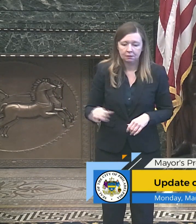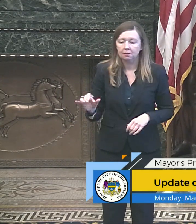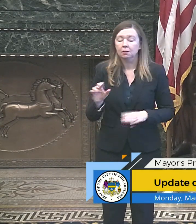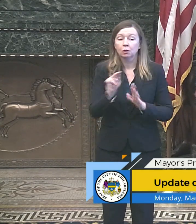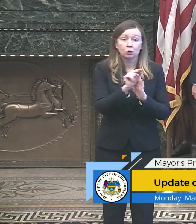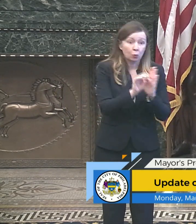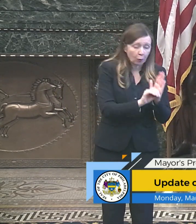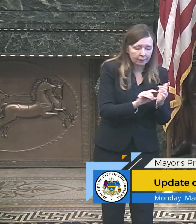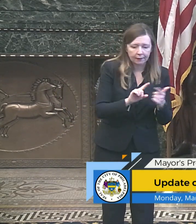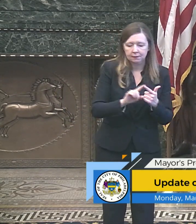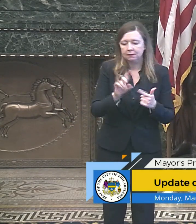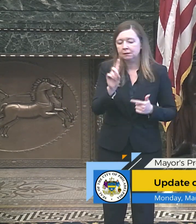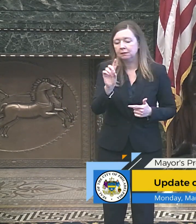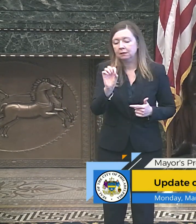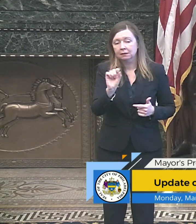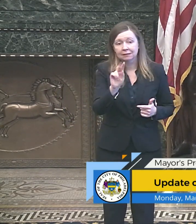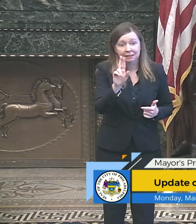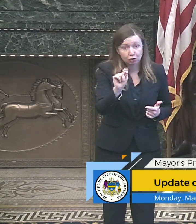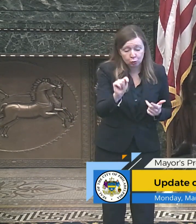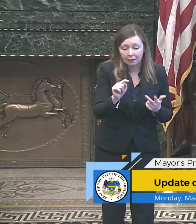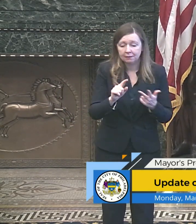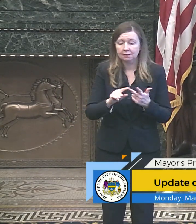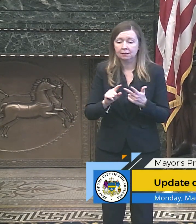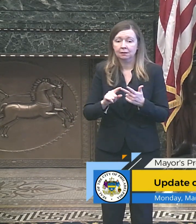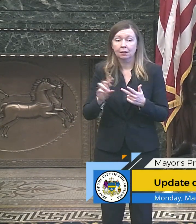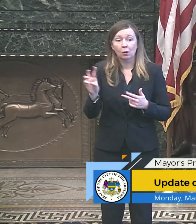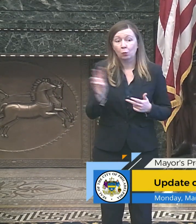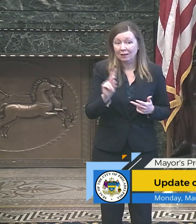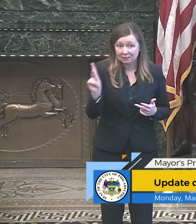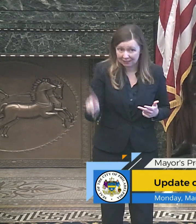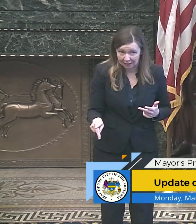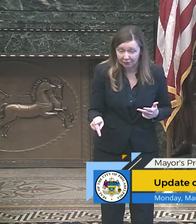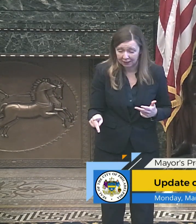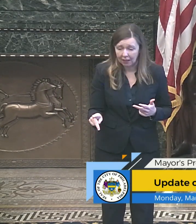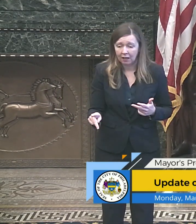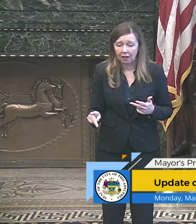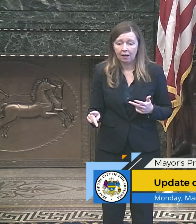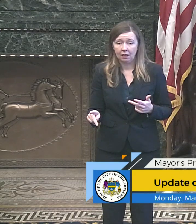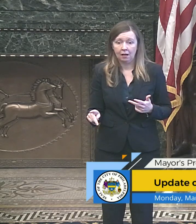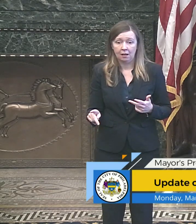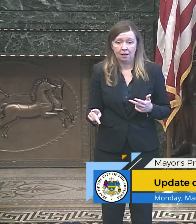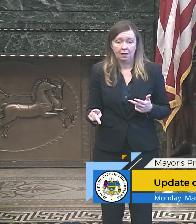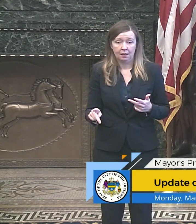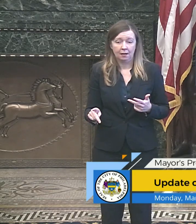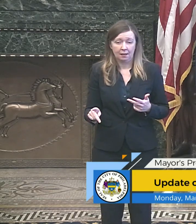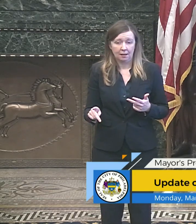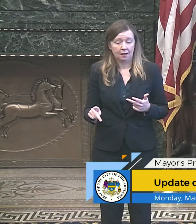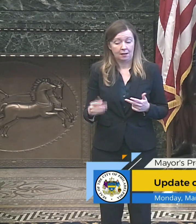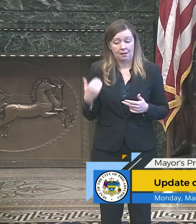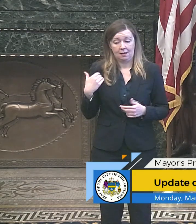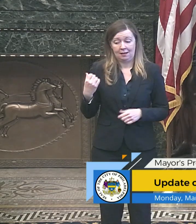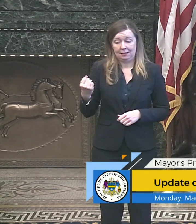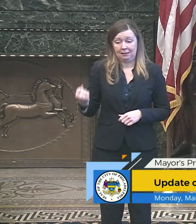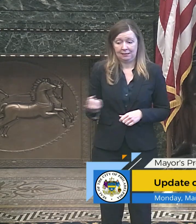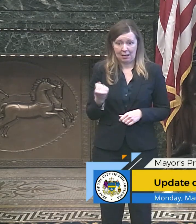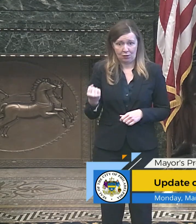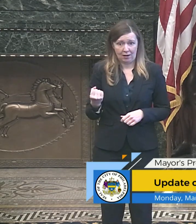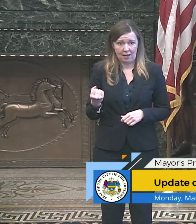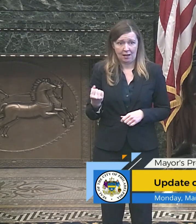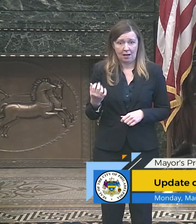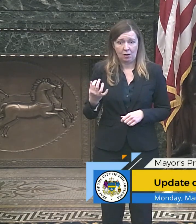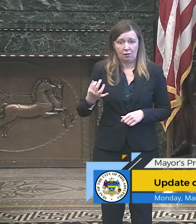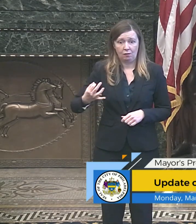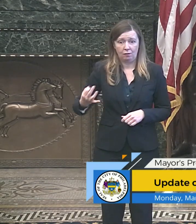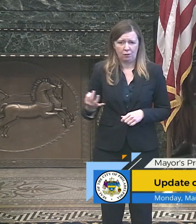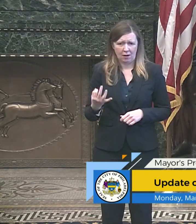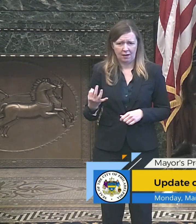Orleans, Detroit, and in my community in West Philadelphia, to the mayor's point, on Saturday and Friday at